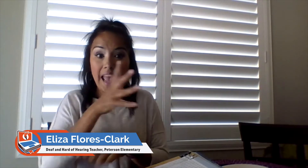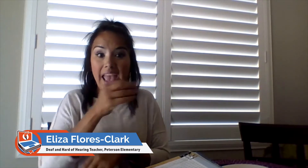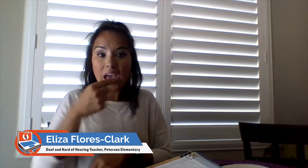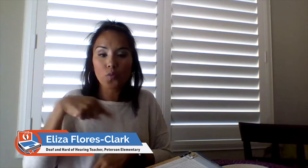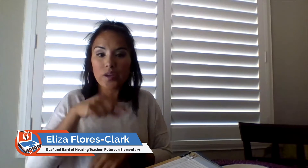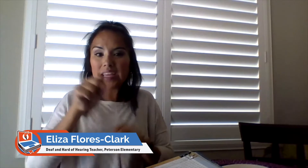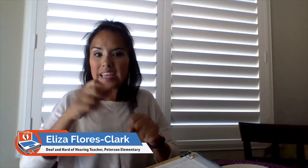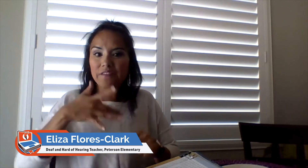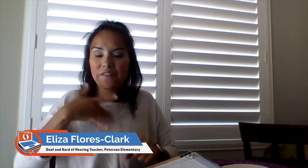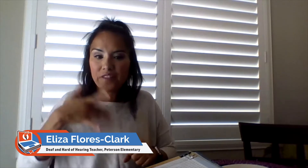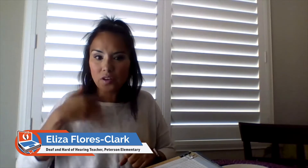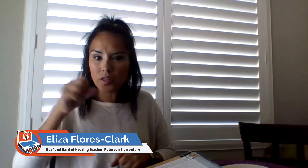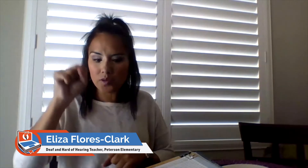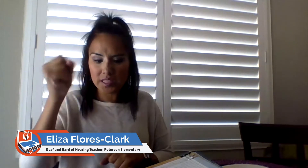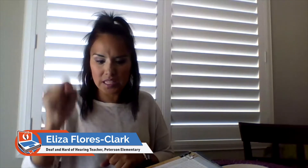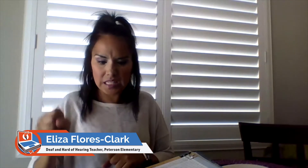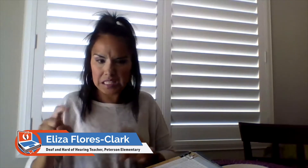and we can feel those seasons.